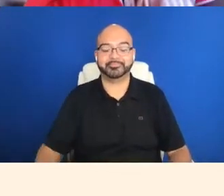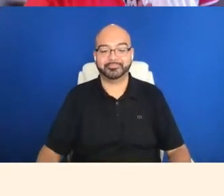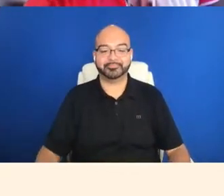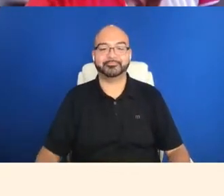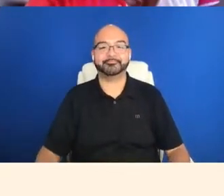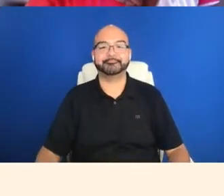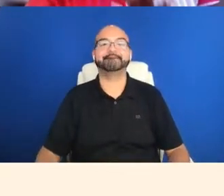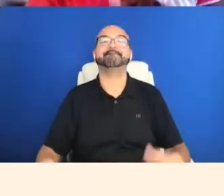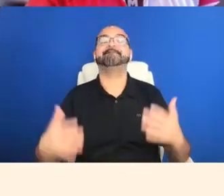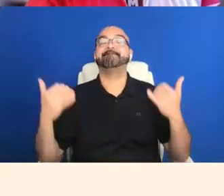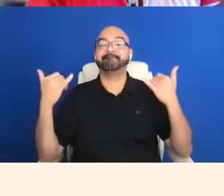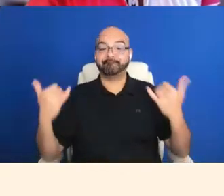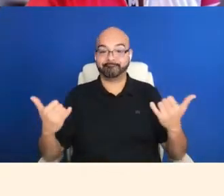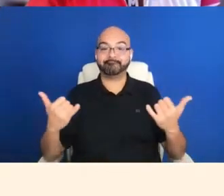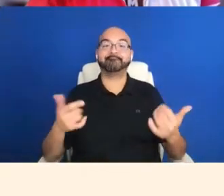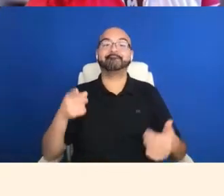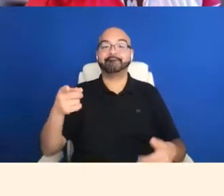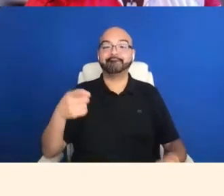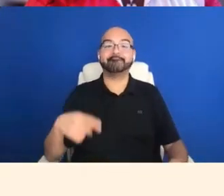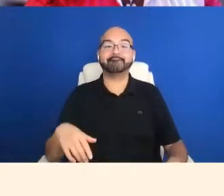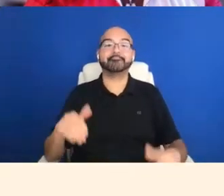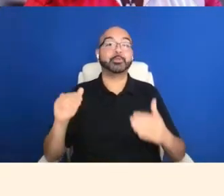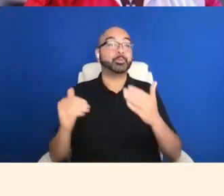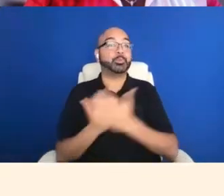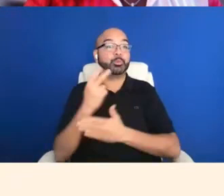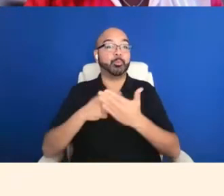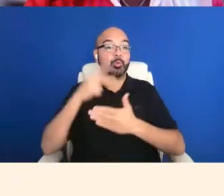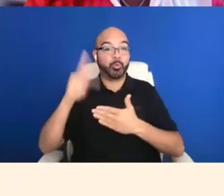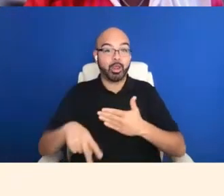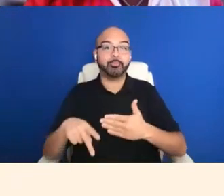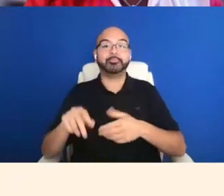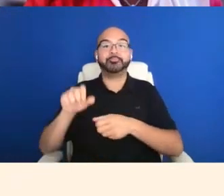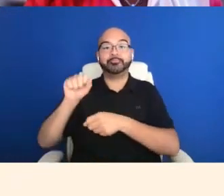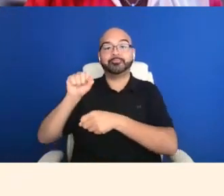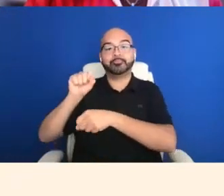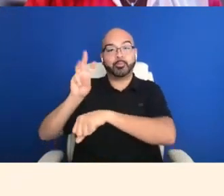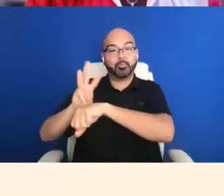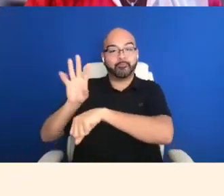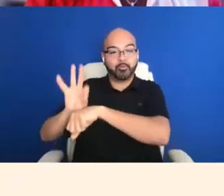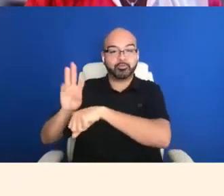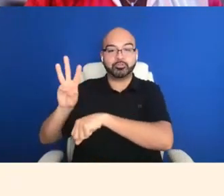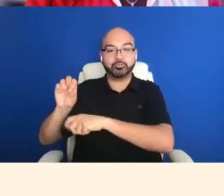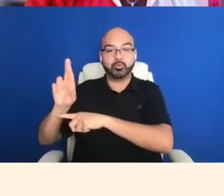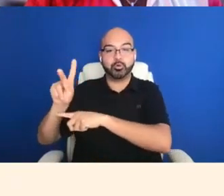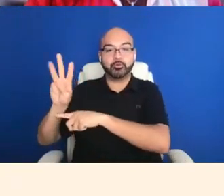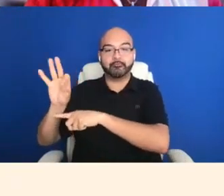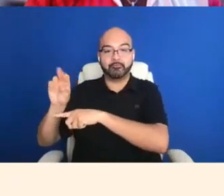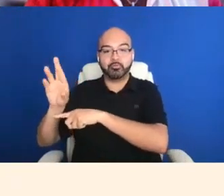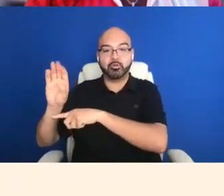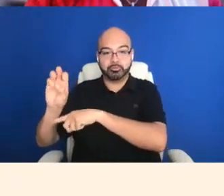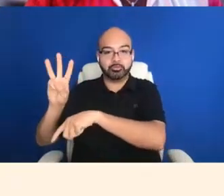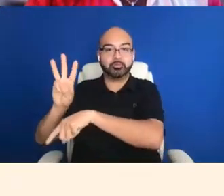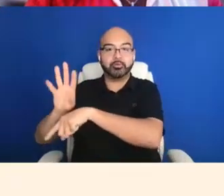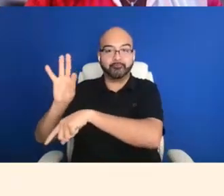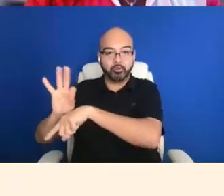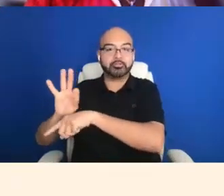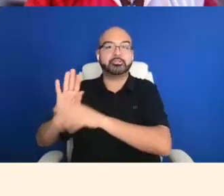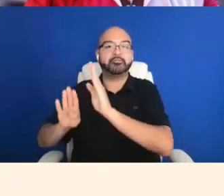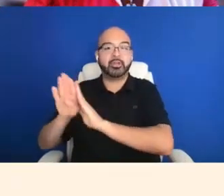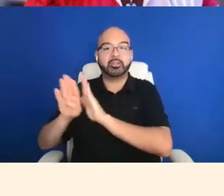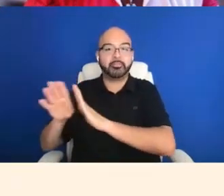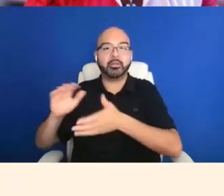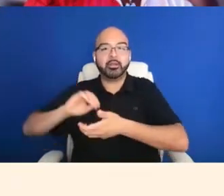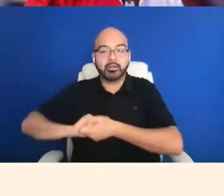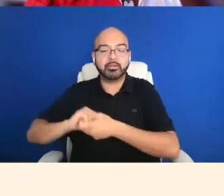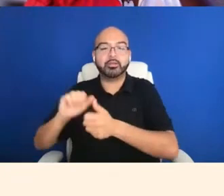So this is one of our newer programs, workforce development, in partnership with MOED. And for those of you